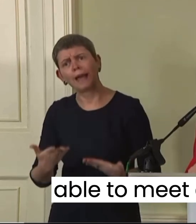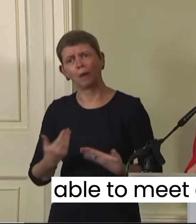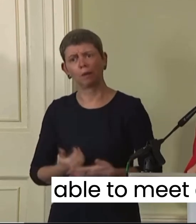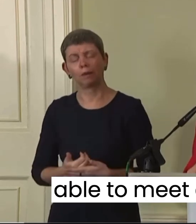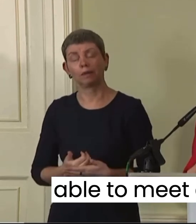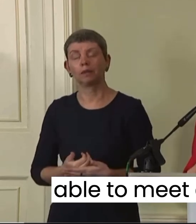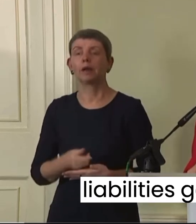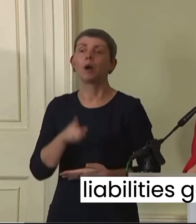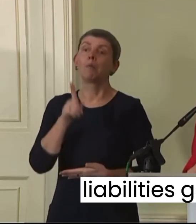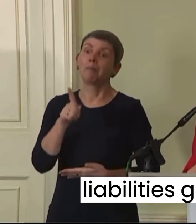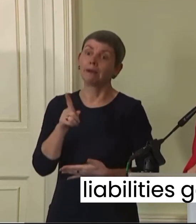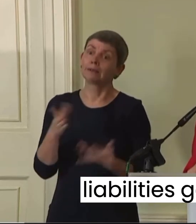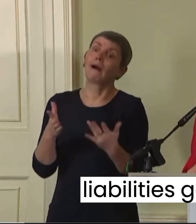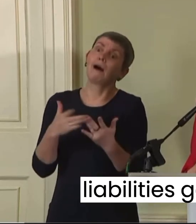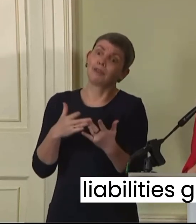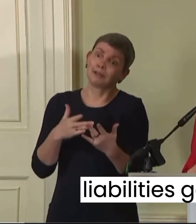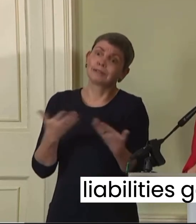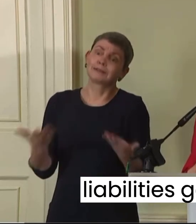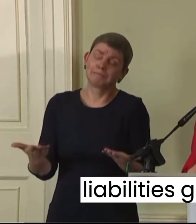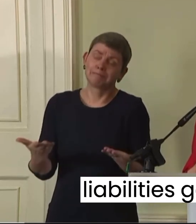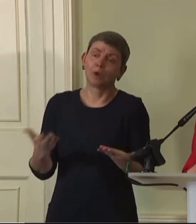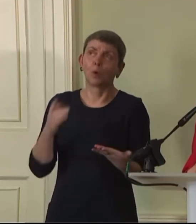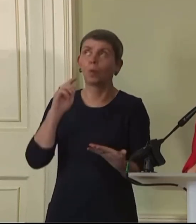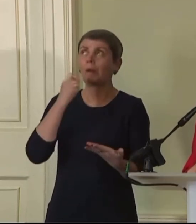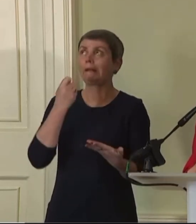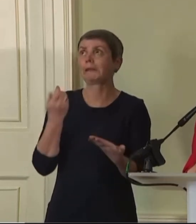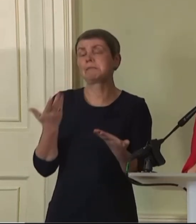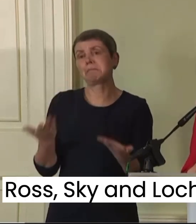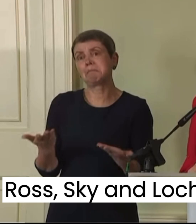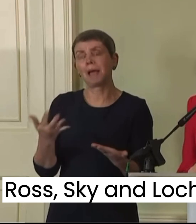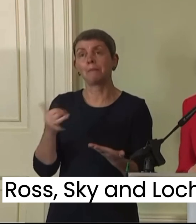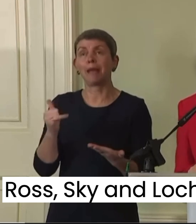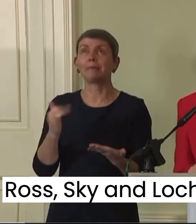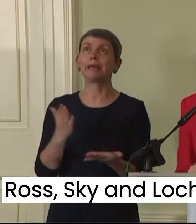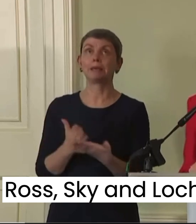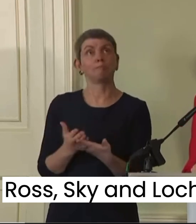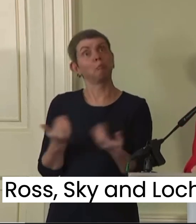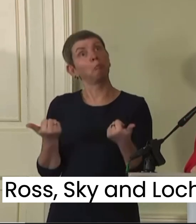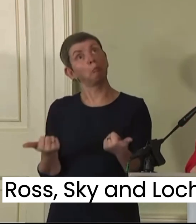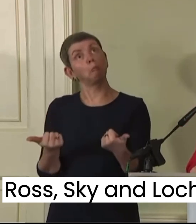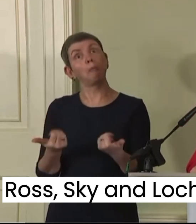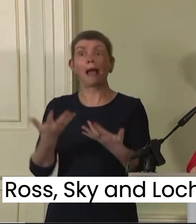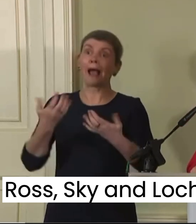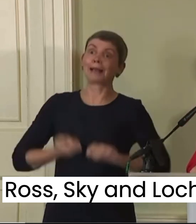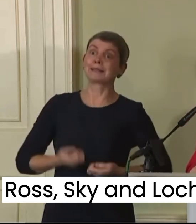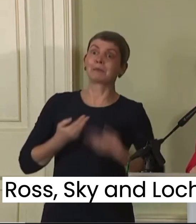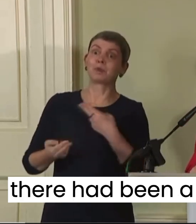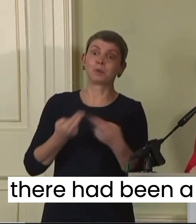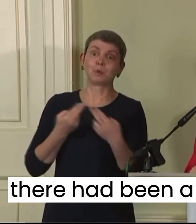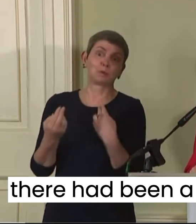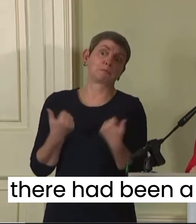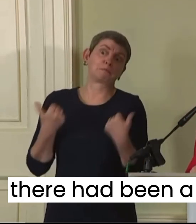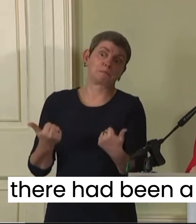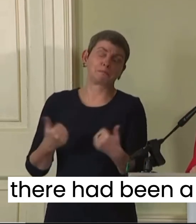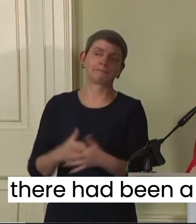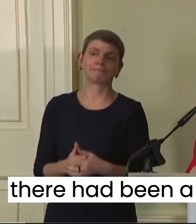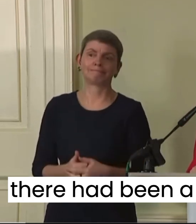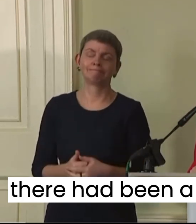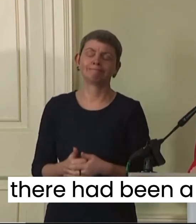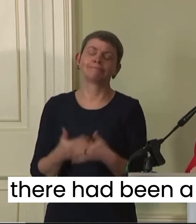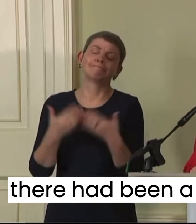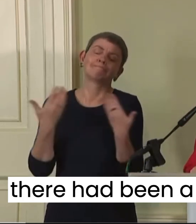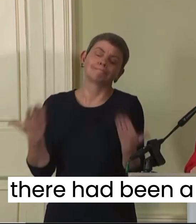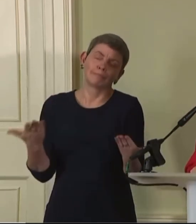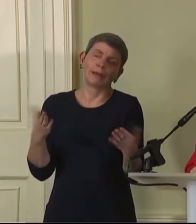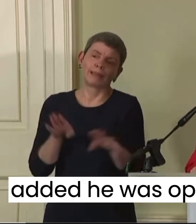our obligations and liabilities going forward." The Ross, Skye and Lochaber MP acknowledged there had been a dip